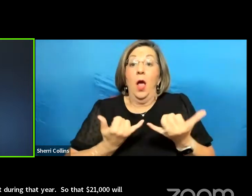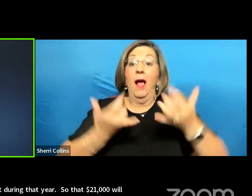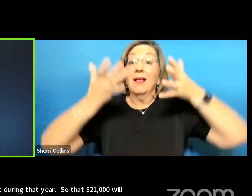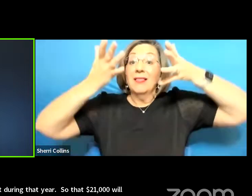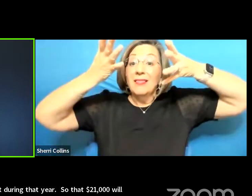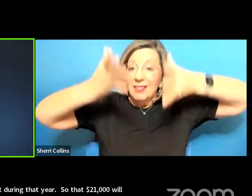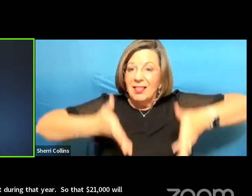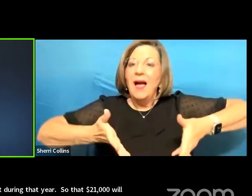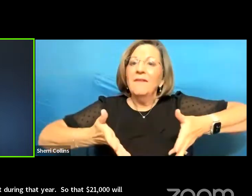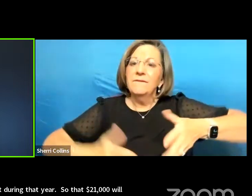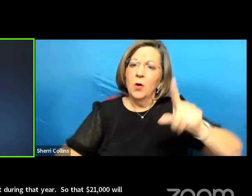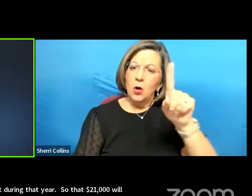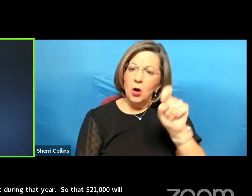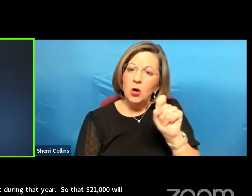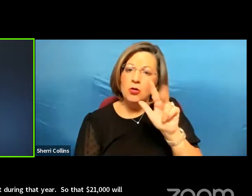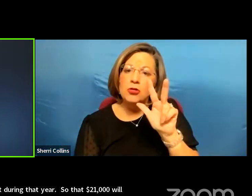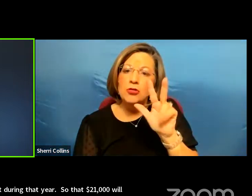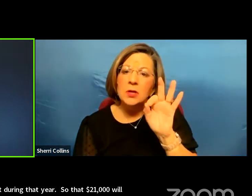2024,